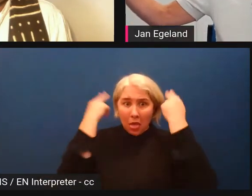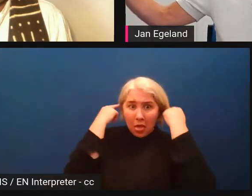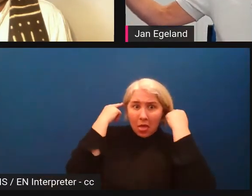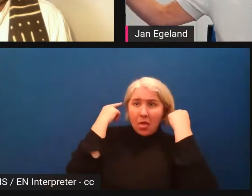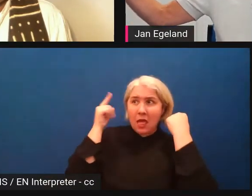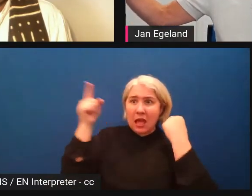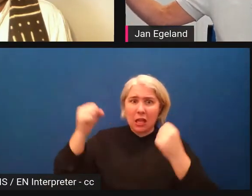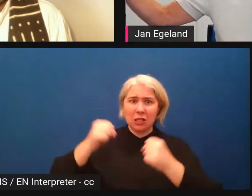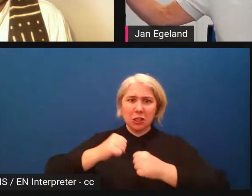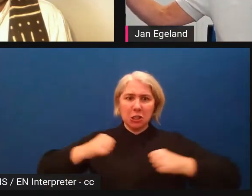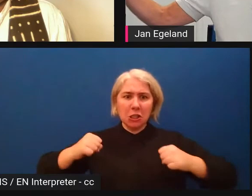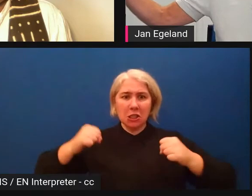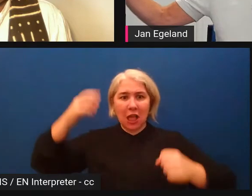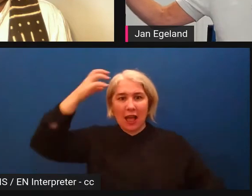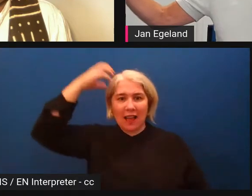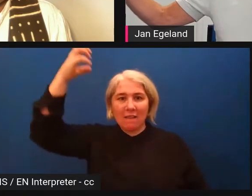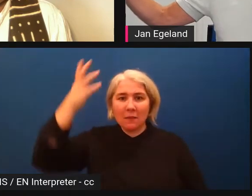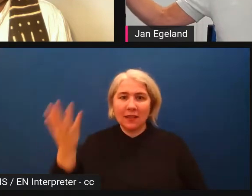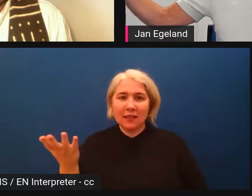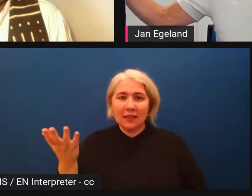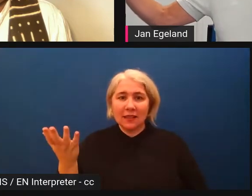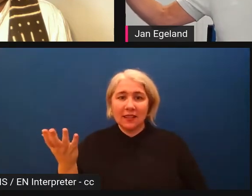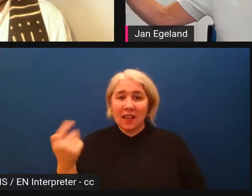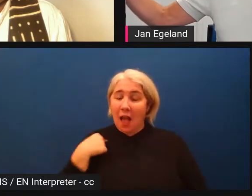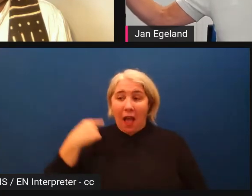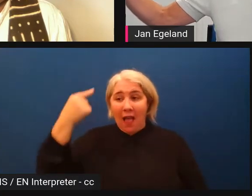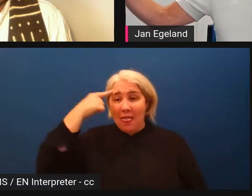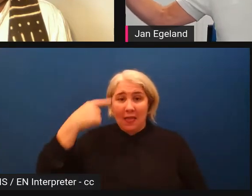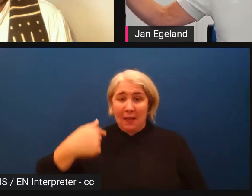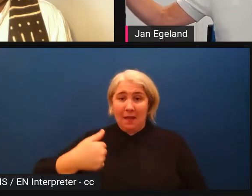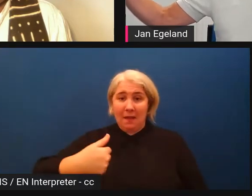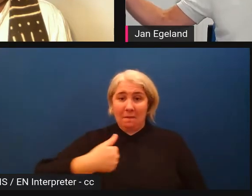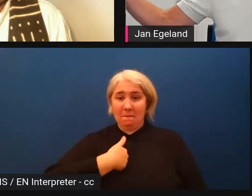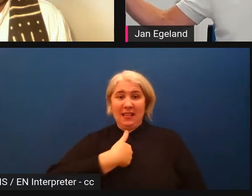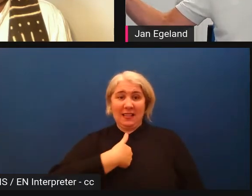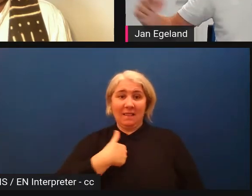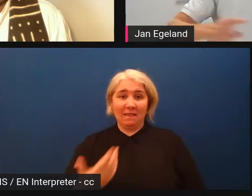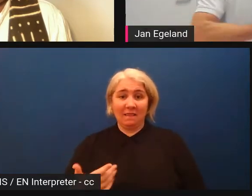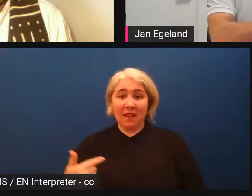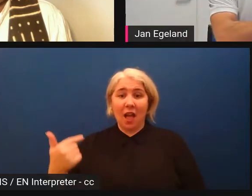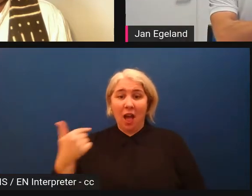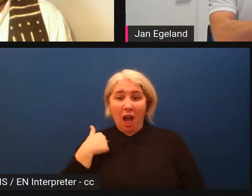And end up with taking a selfie, look at me and my 2 trucks. I made it through